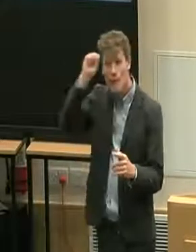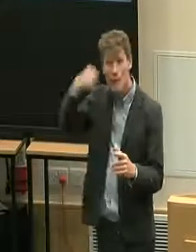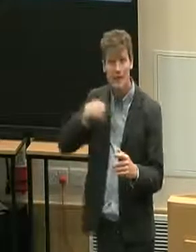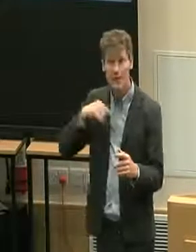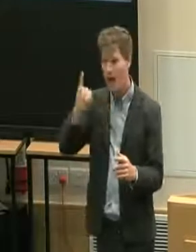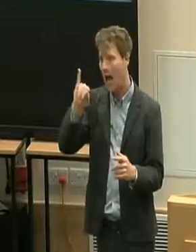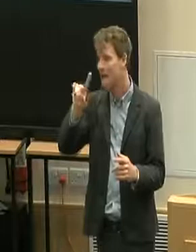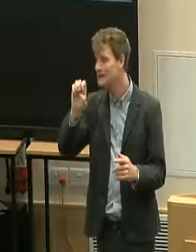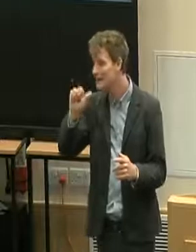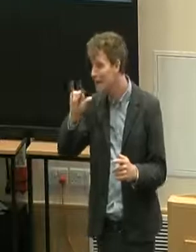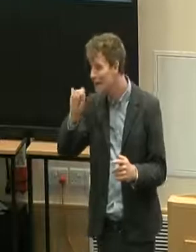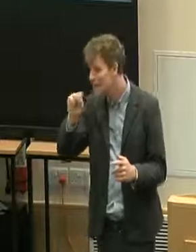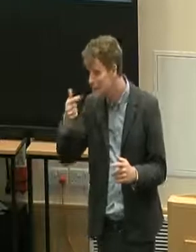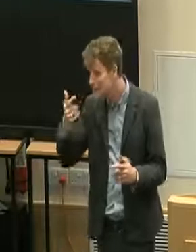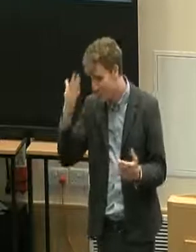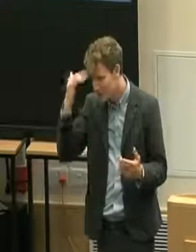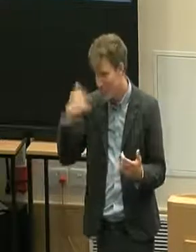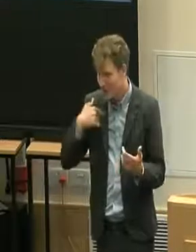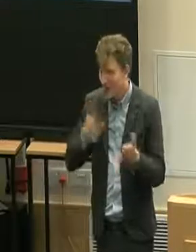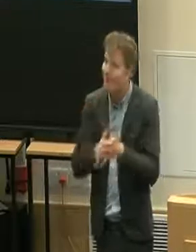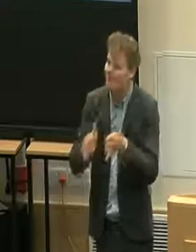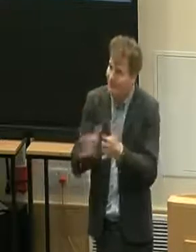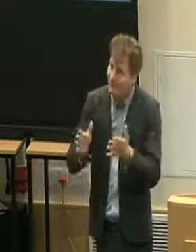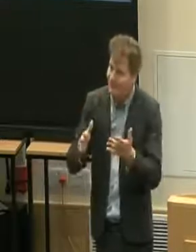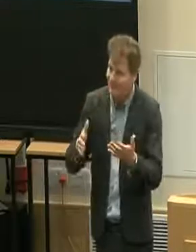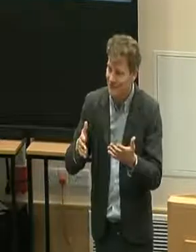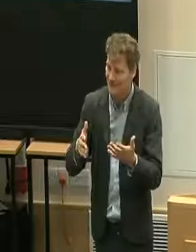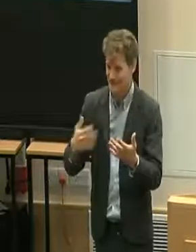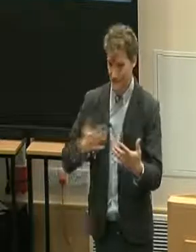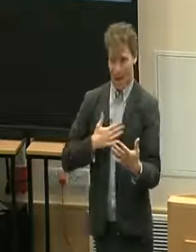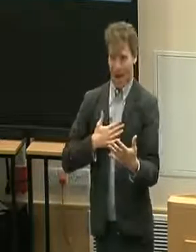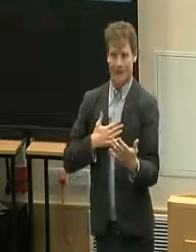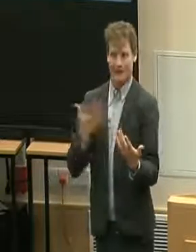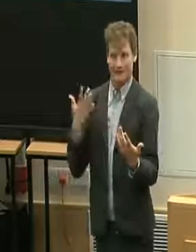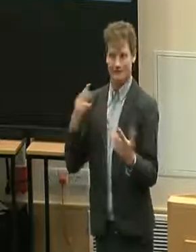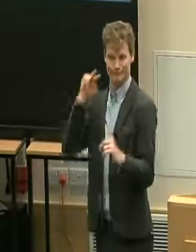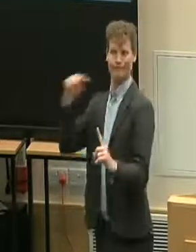Idealist? Remember? Idealist? That is my faith.